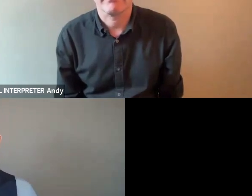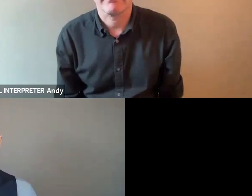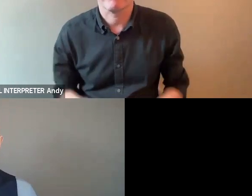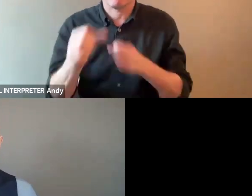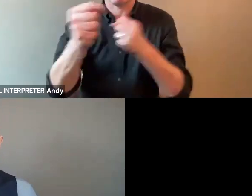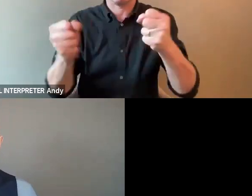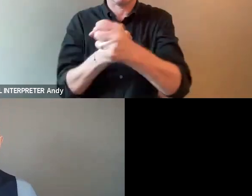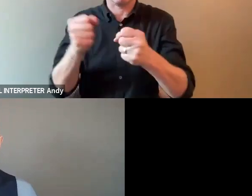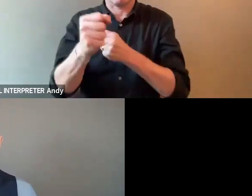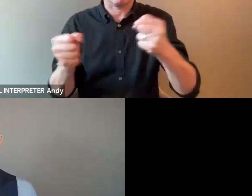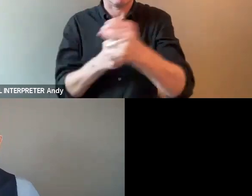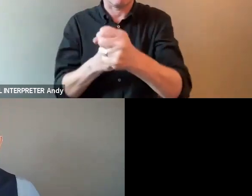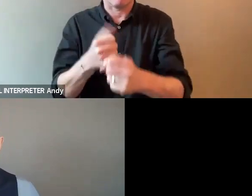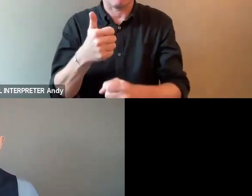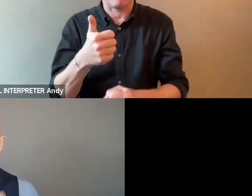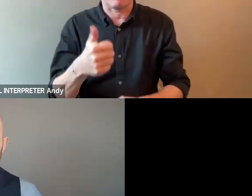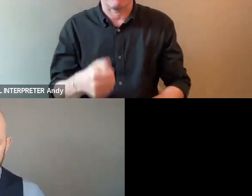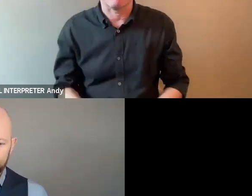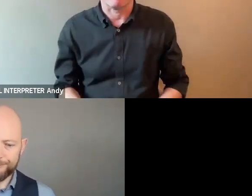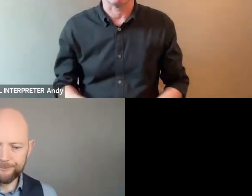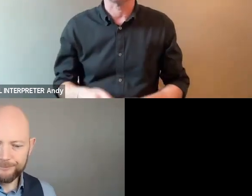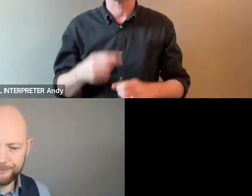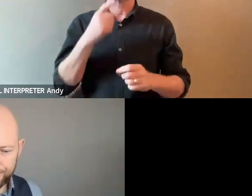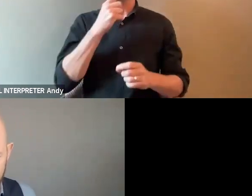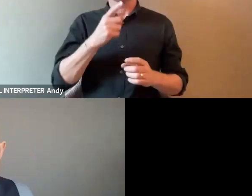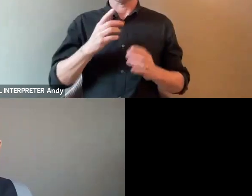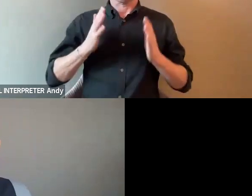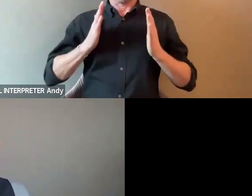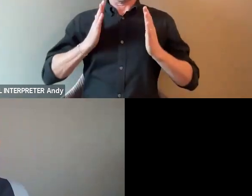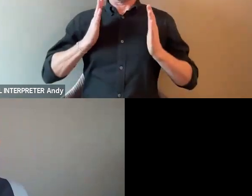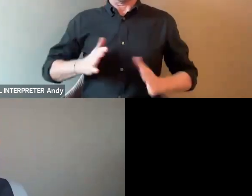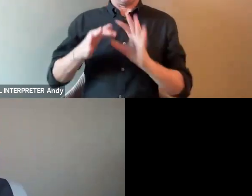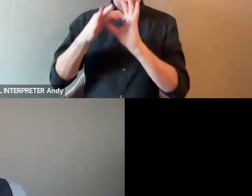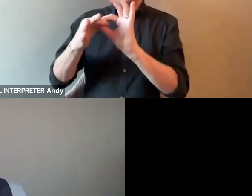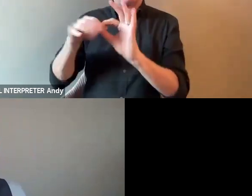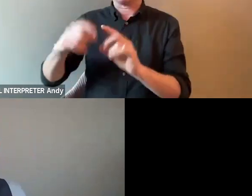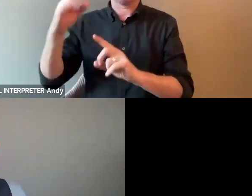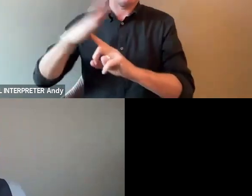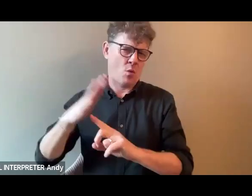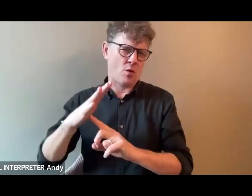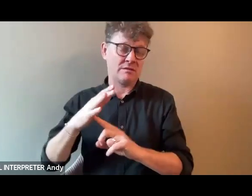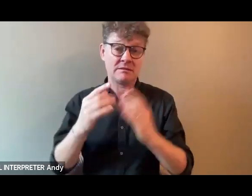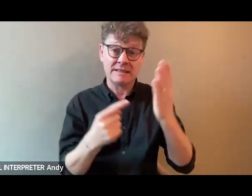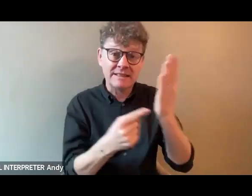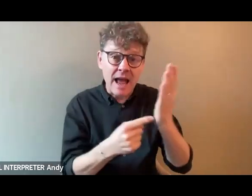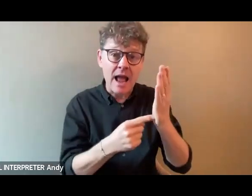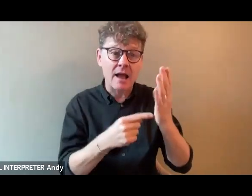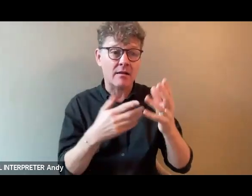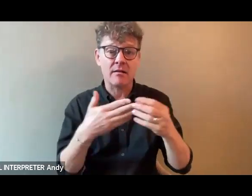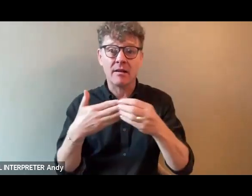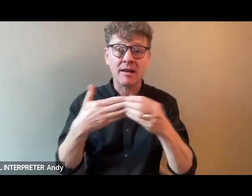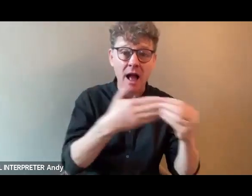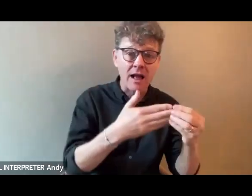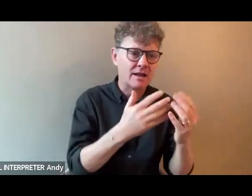human interactions. It's not necessarily about tech or this resource or this video guide or whatever. People really